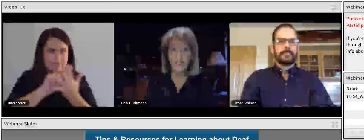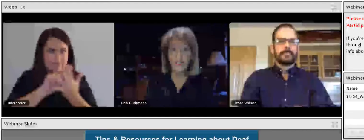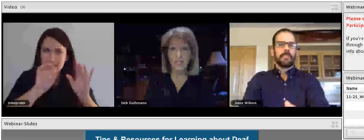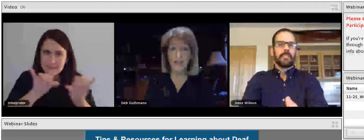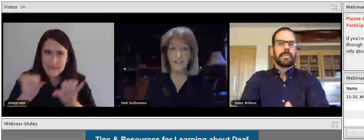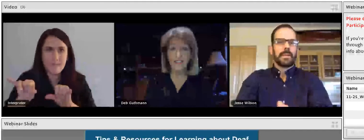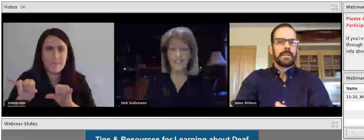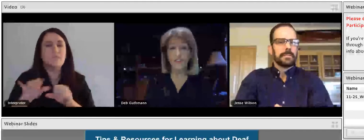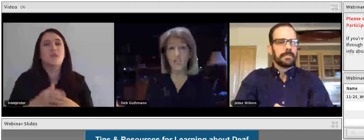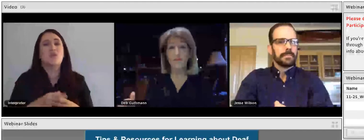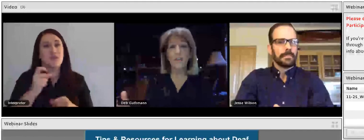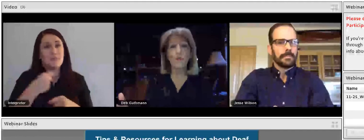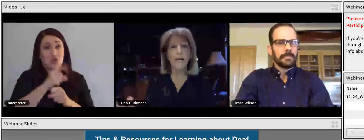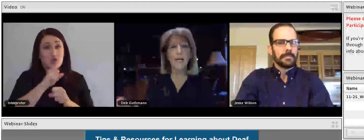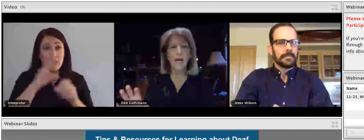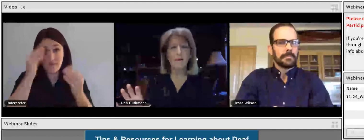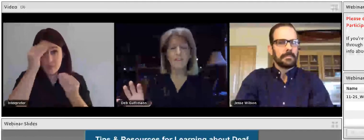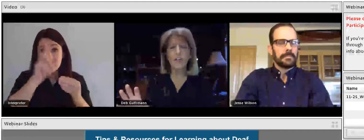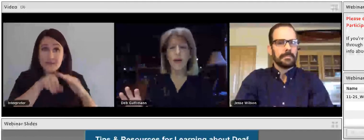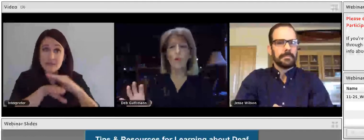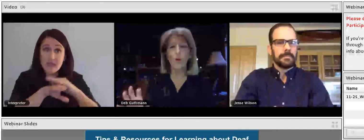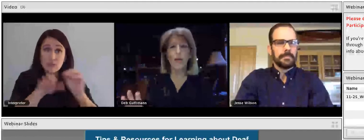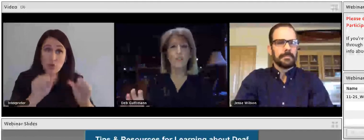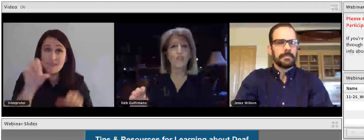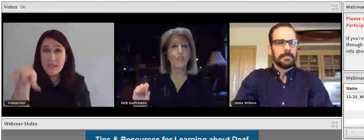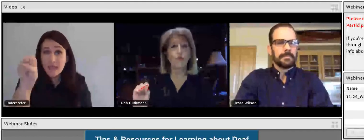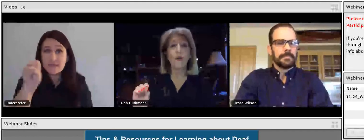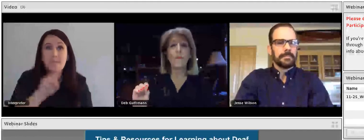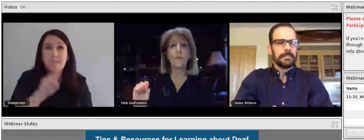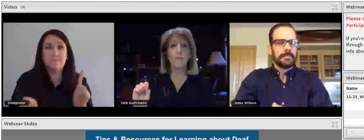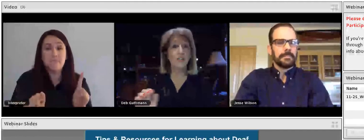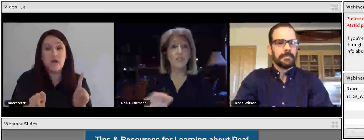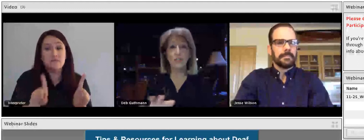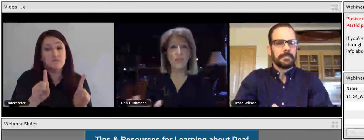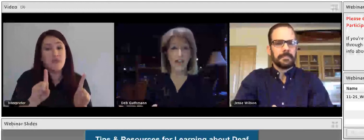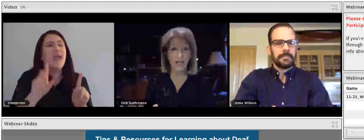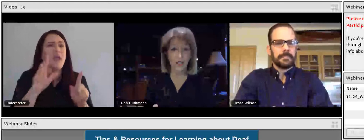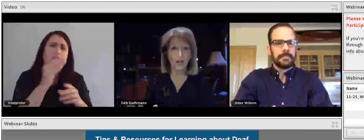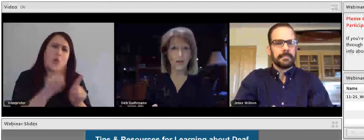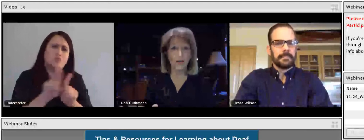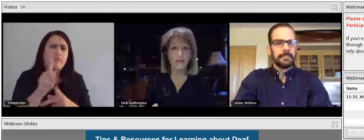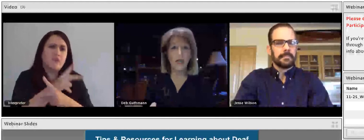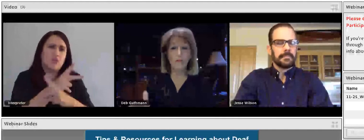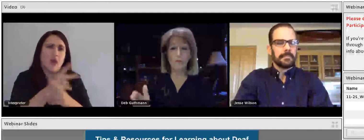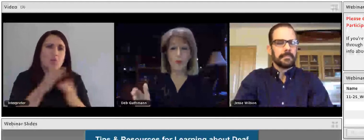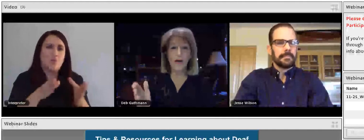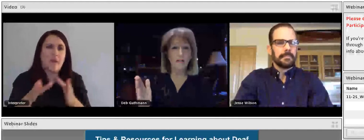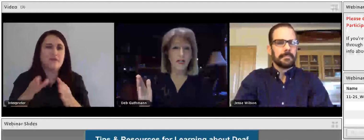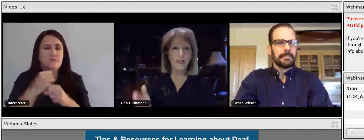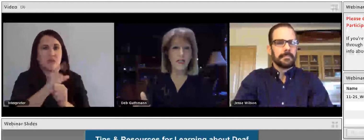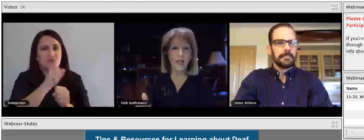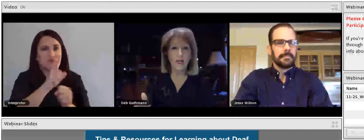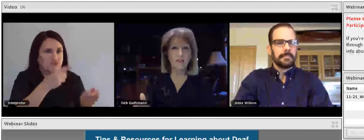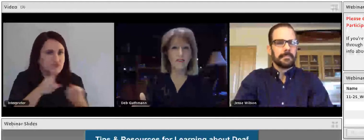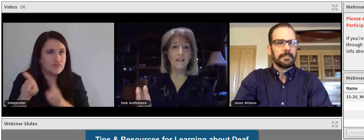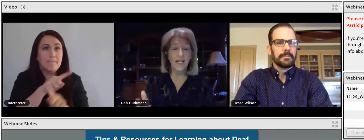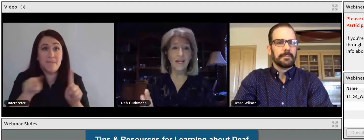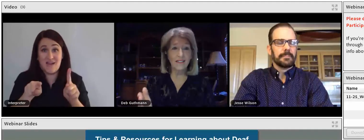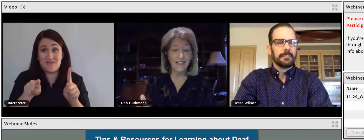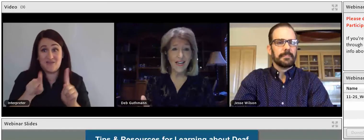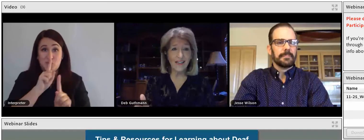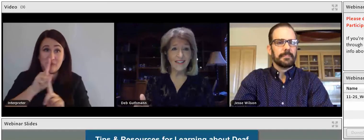information is accessible, yes, and try and figure out ways to make sure that occurs. But in the